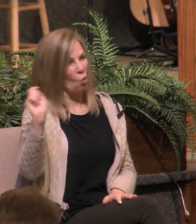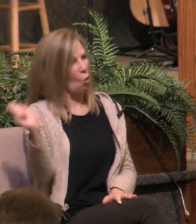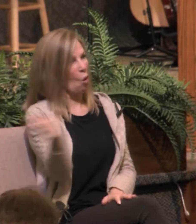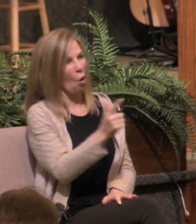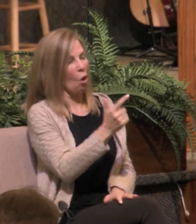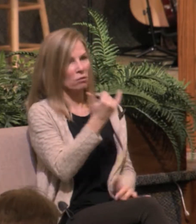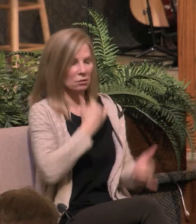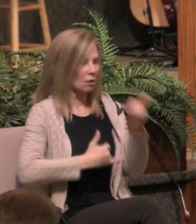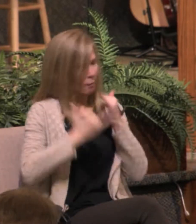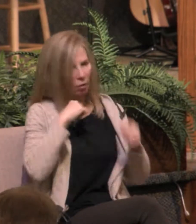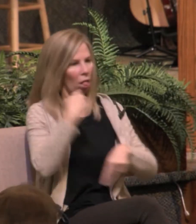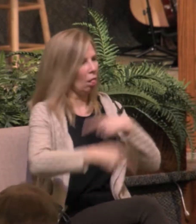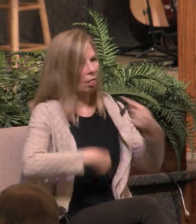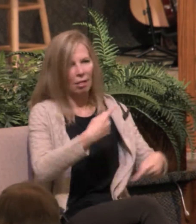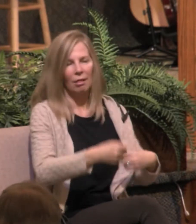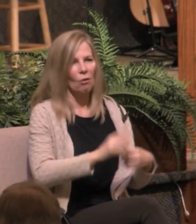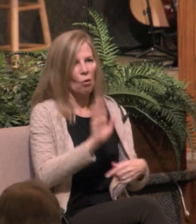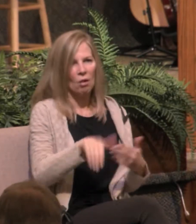many ways."